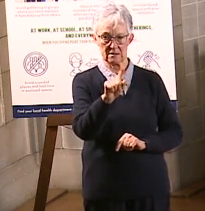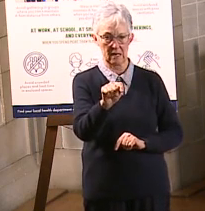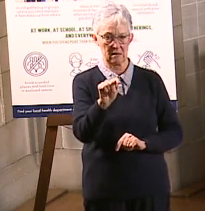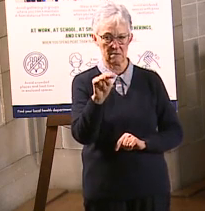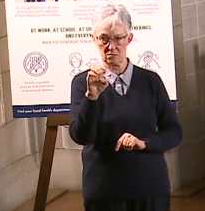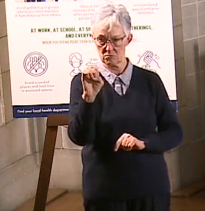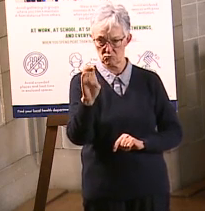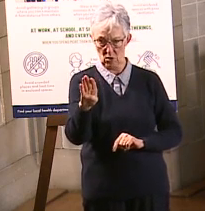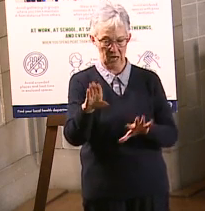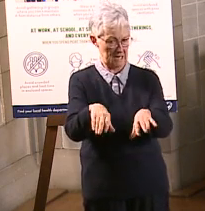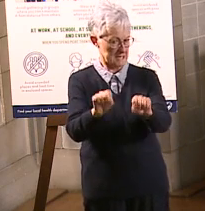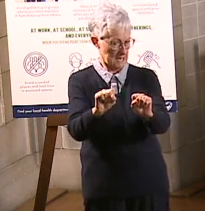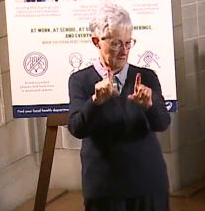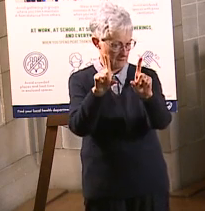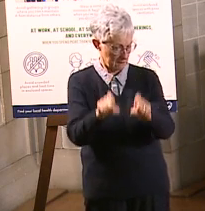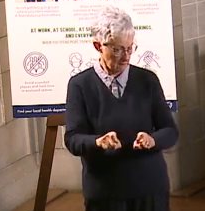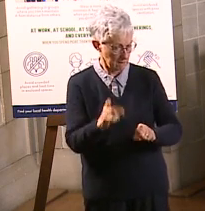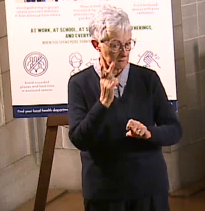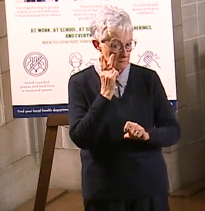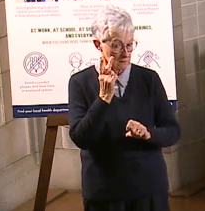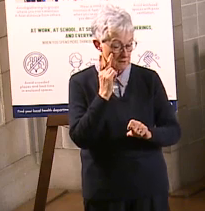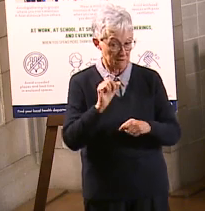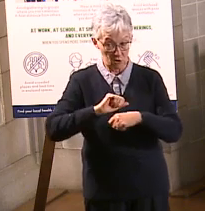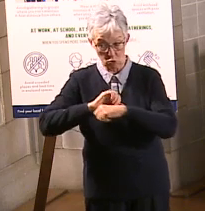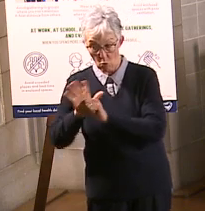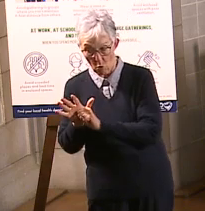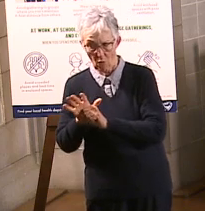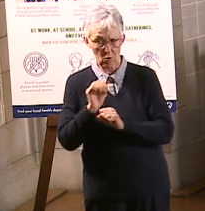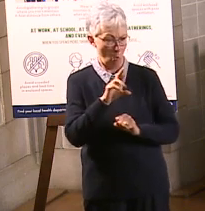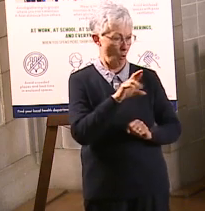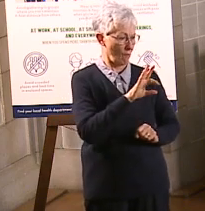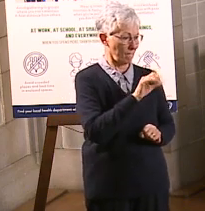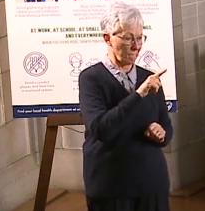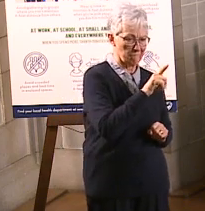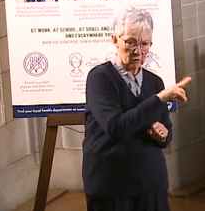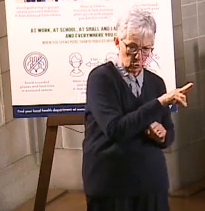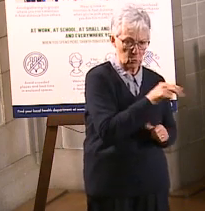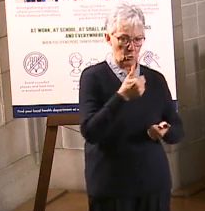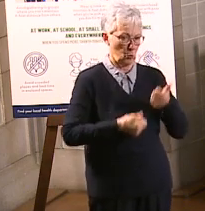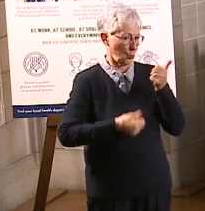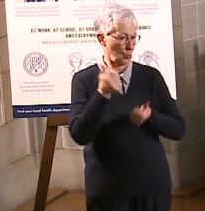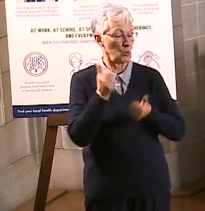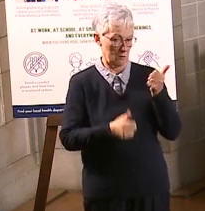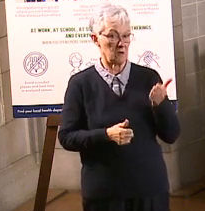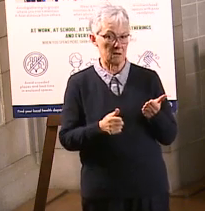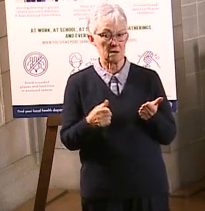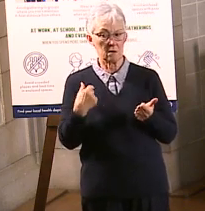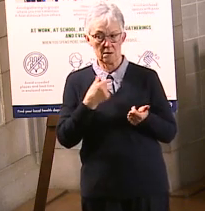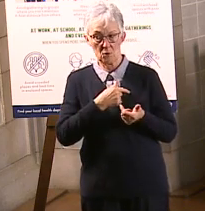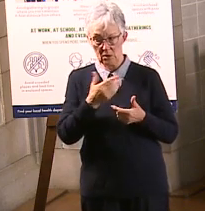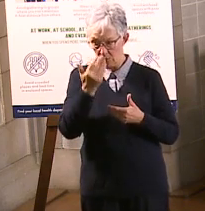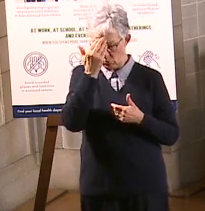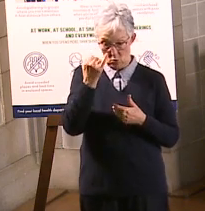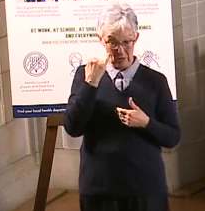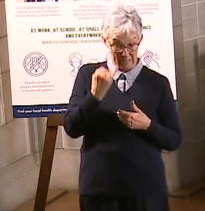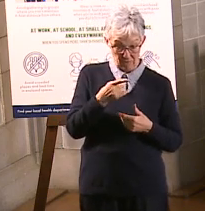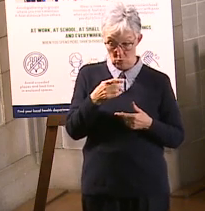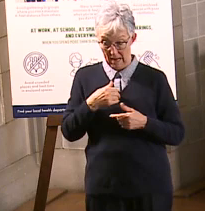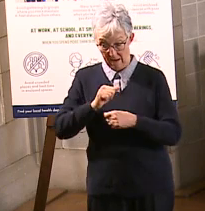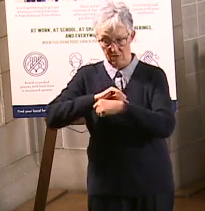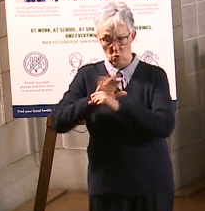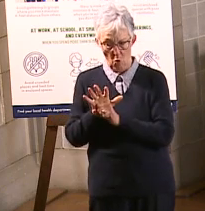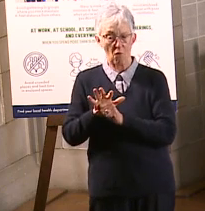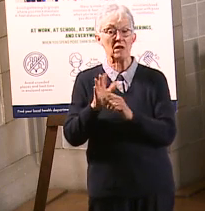be the regular flu or something, but we really need you to test and find out so that you're not spreading that to other people, because we know coronavirus is